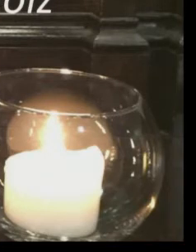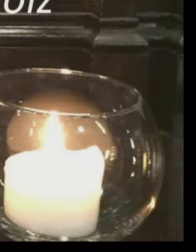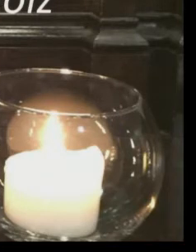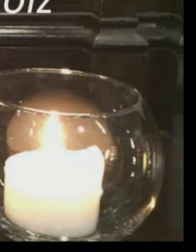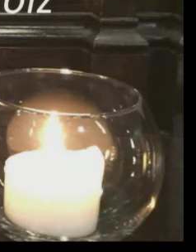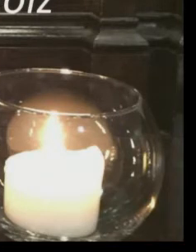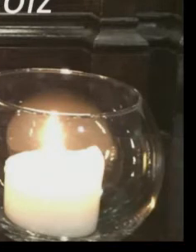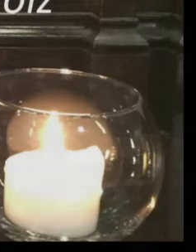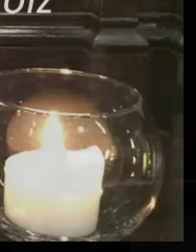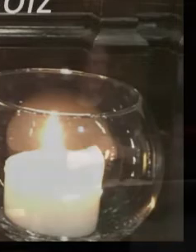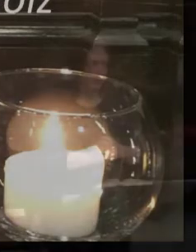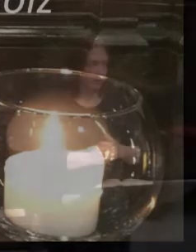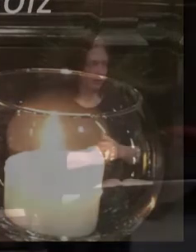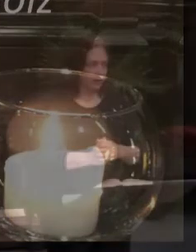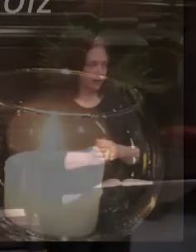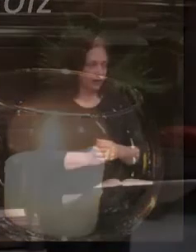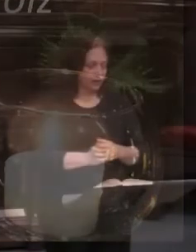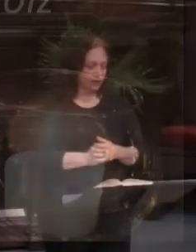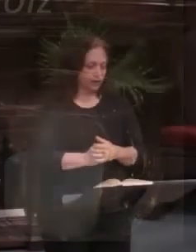through 14.